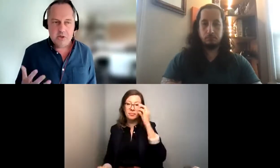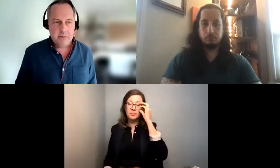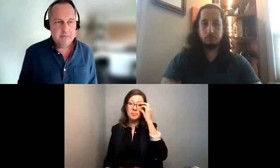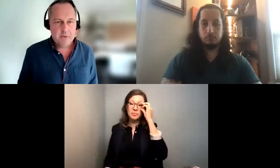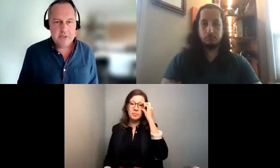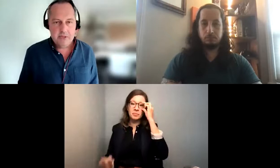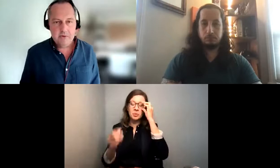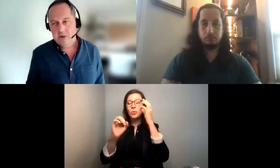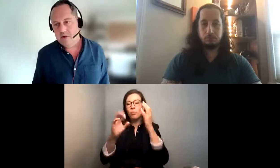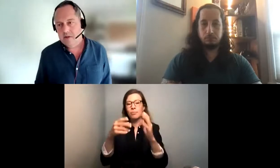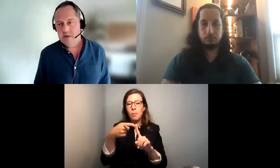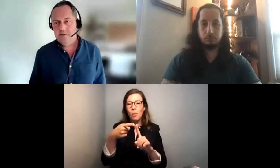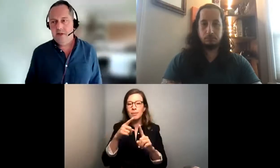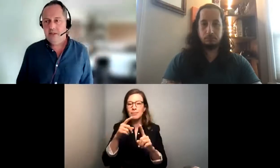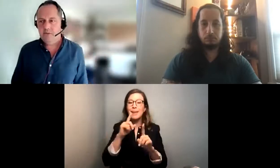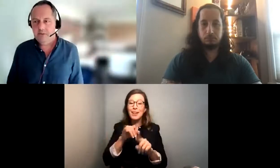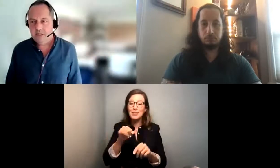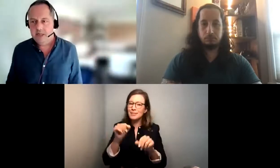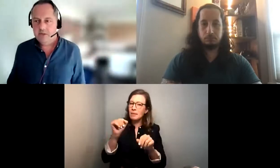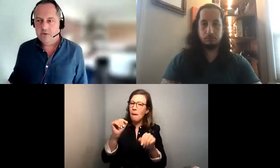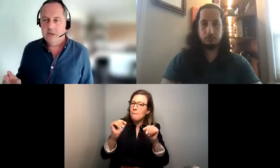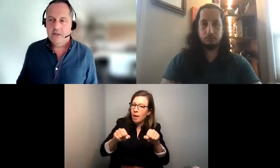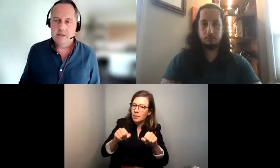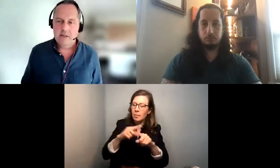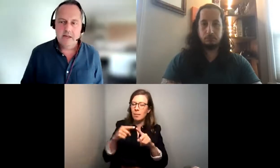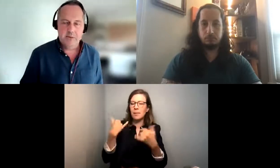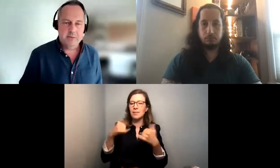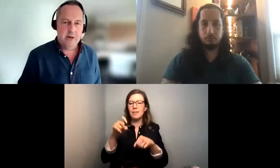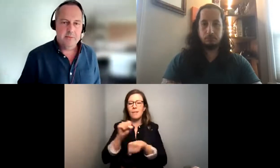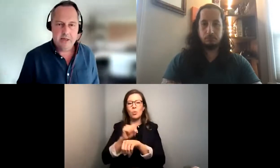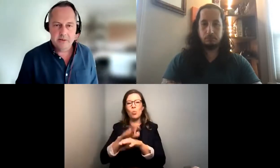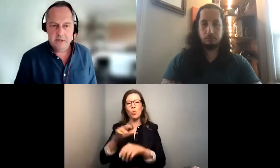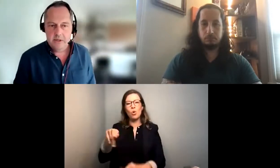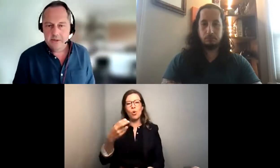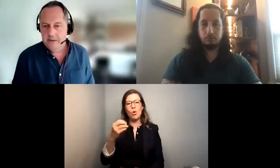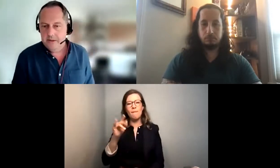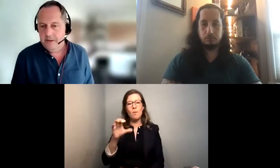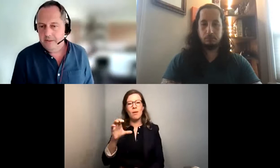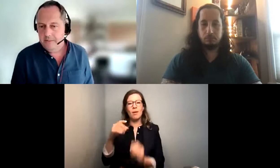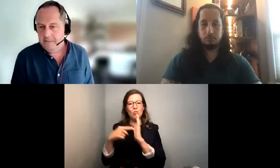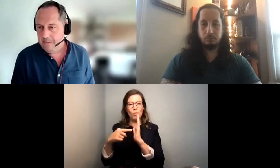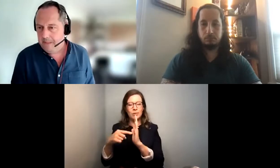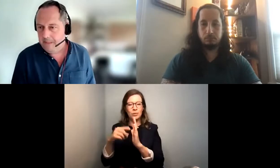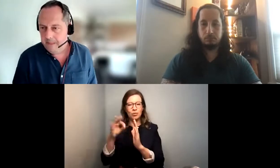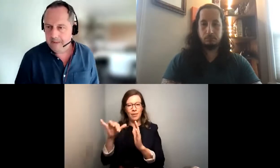So possibly, but we still need to work on this phonetic representation, or the sign language programming language.